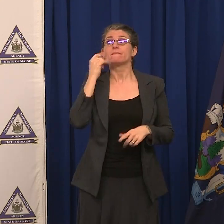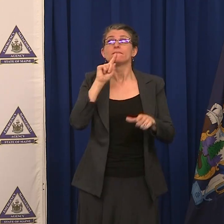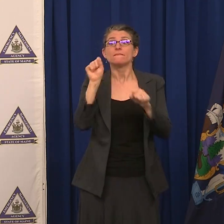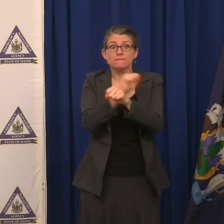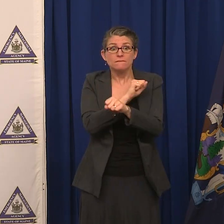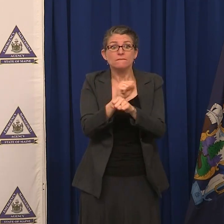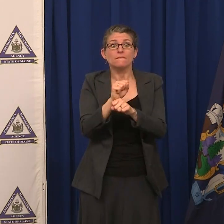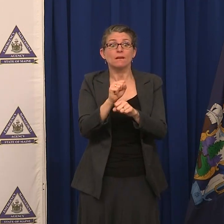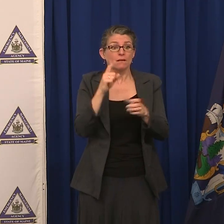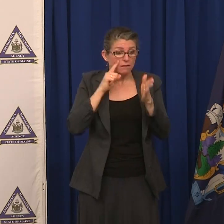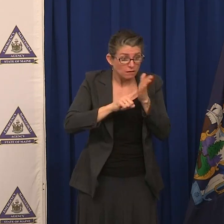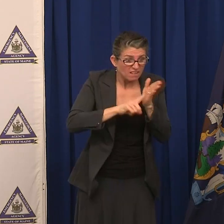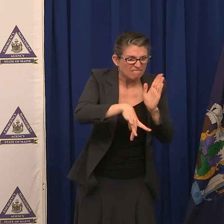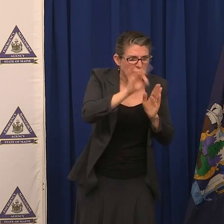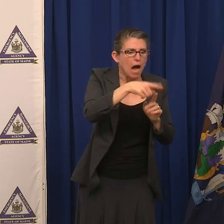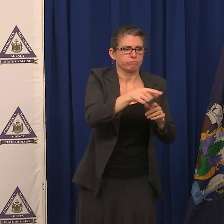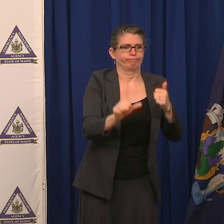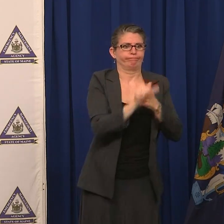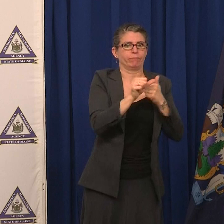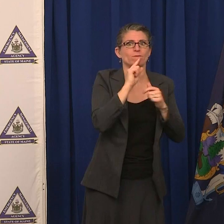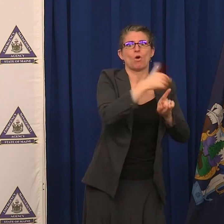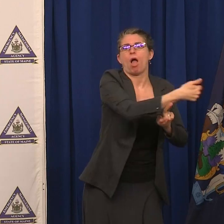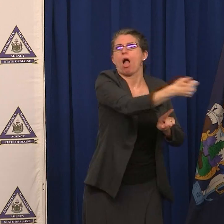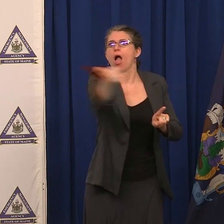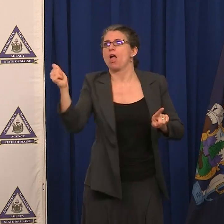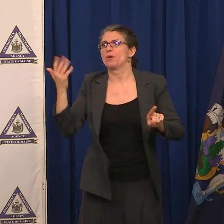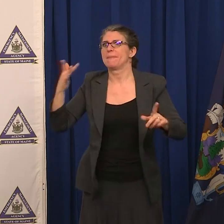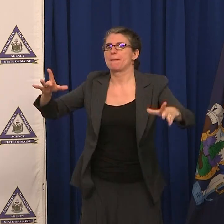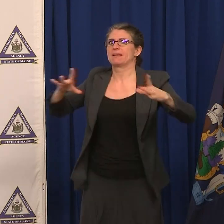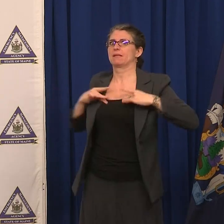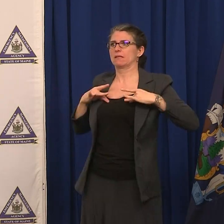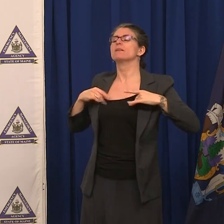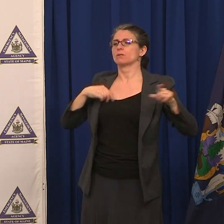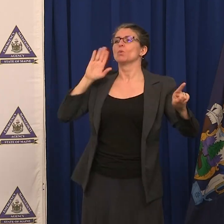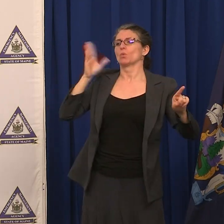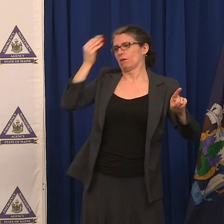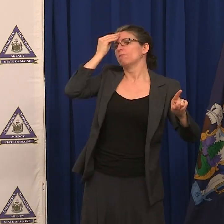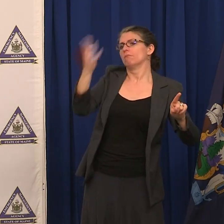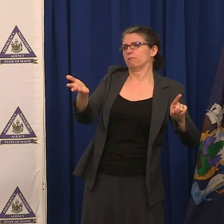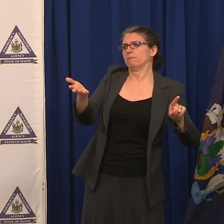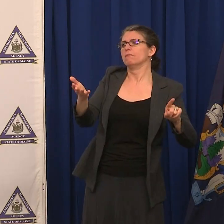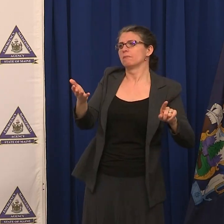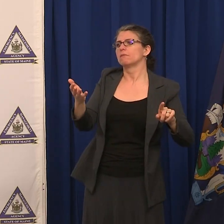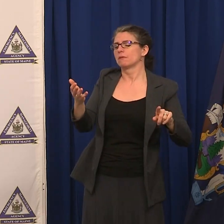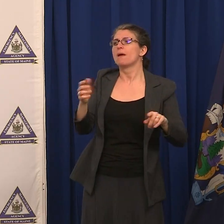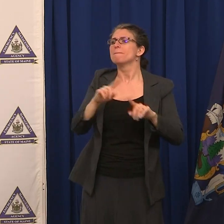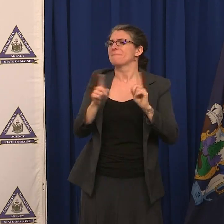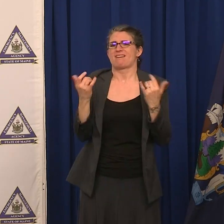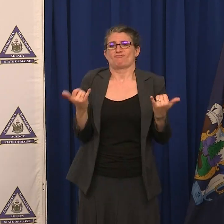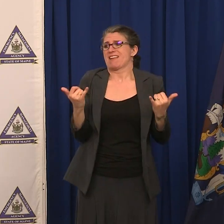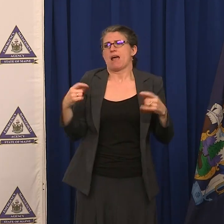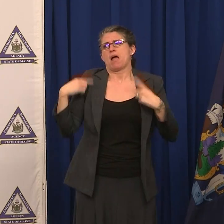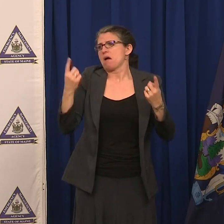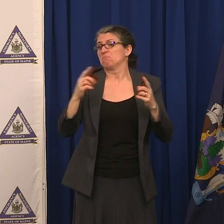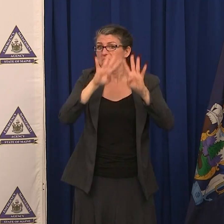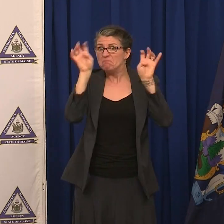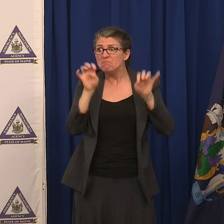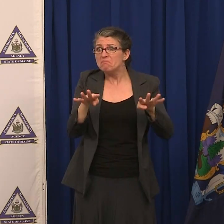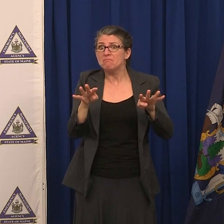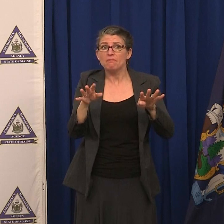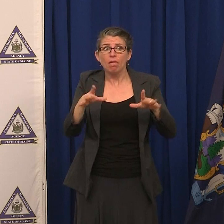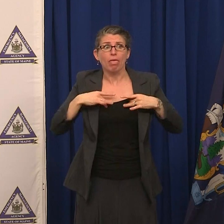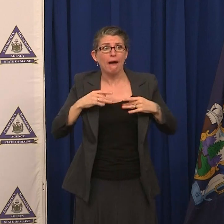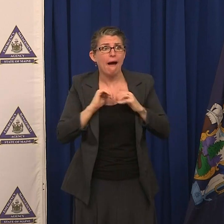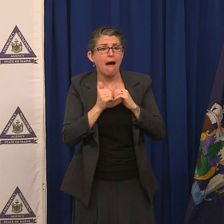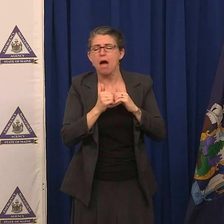transmission or something of that nature, for privacy reasons, we wouldn't go into it. You got a follow-up? One more Yep. question. Do you have any information about the